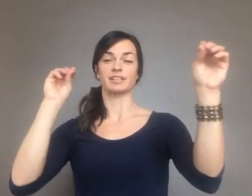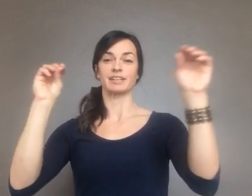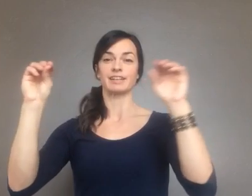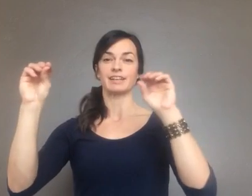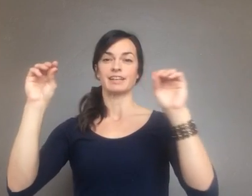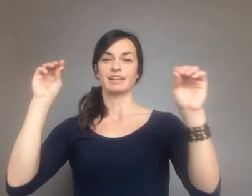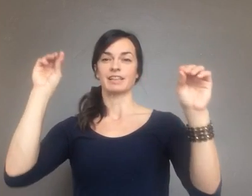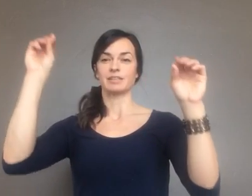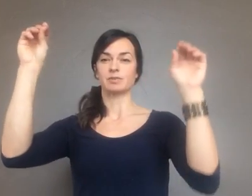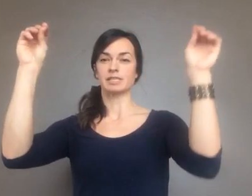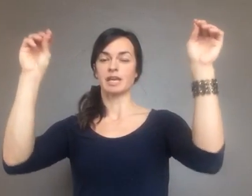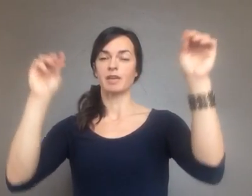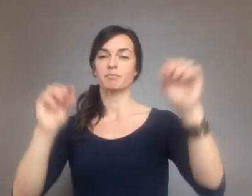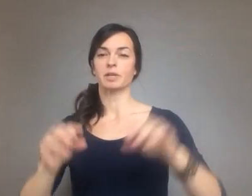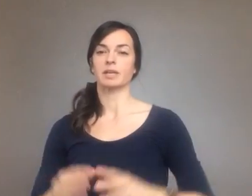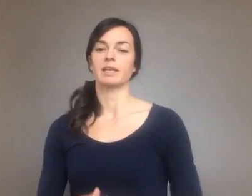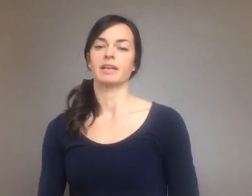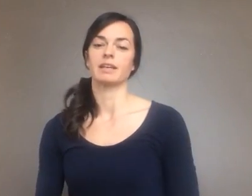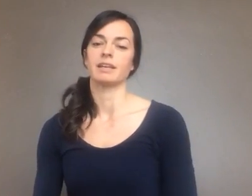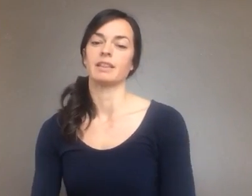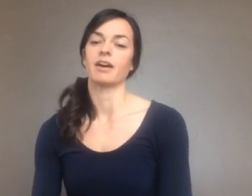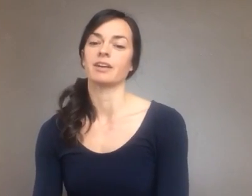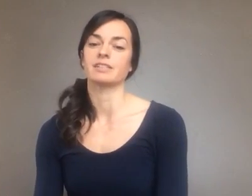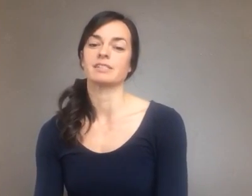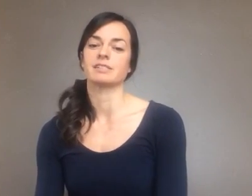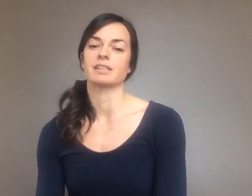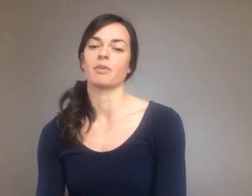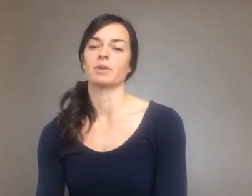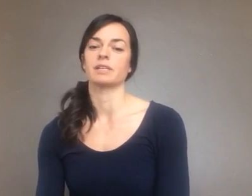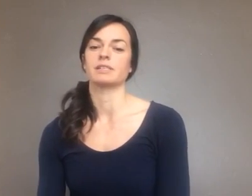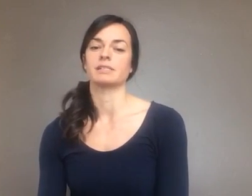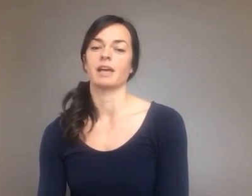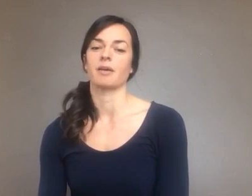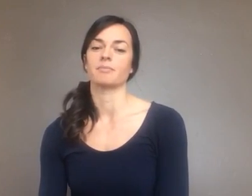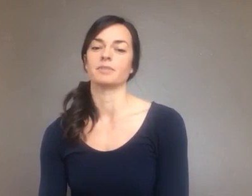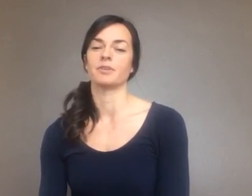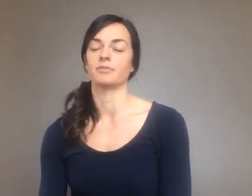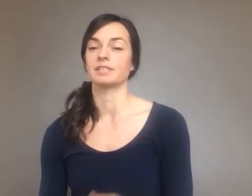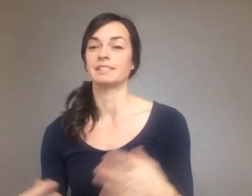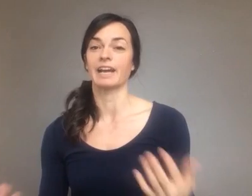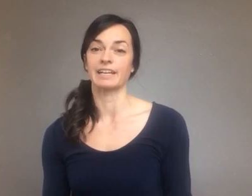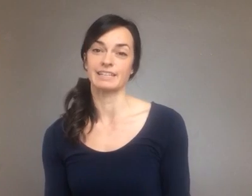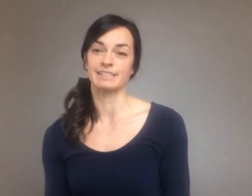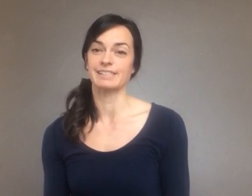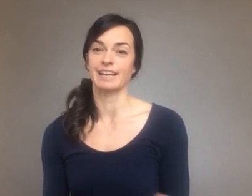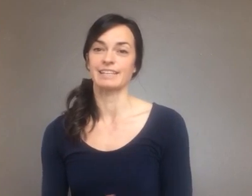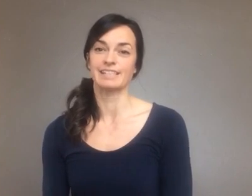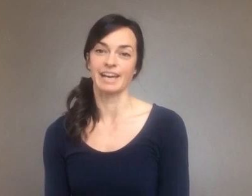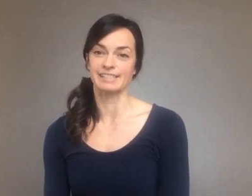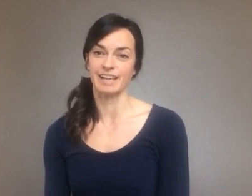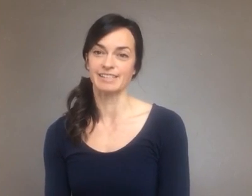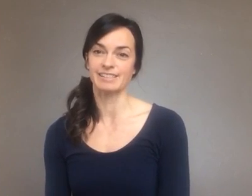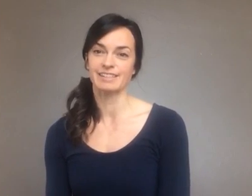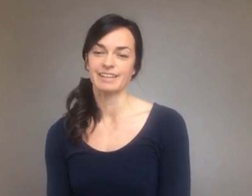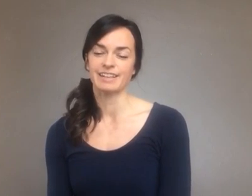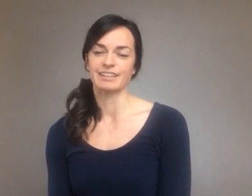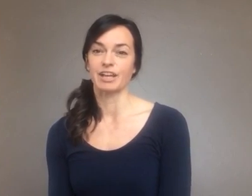decoration. This was a time period in the arts that was known for its decadence and its excess, lots